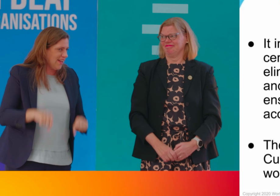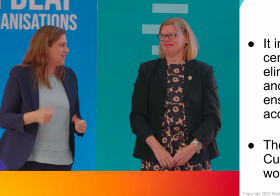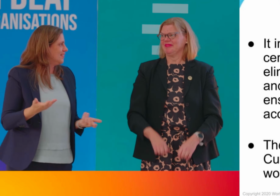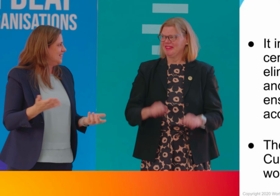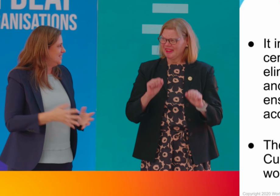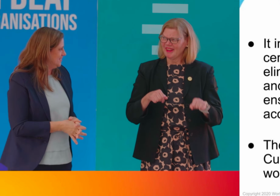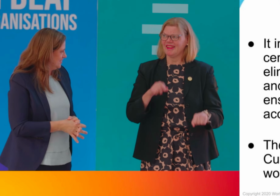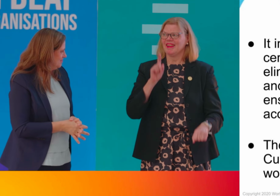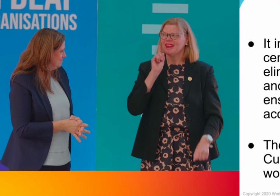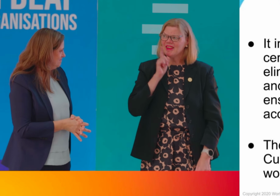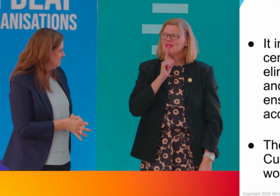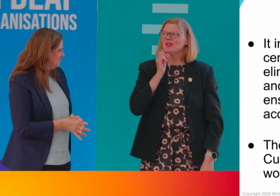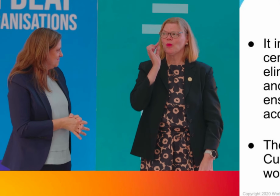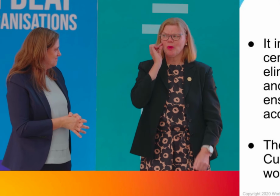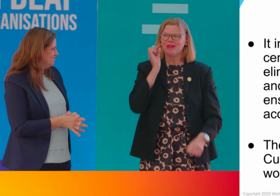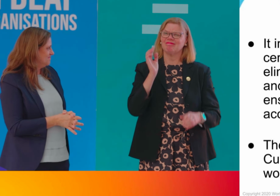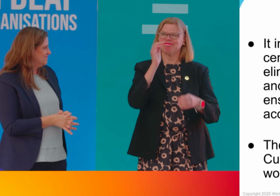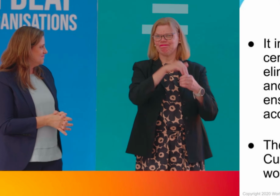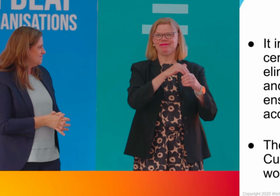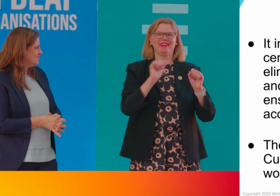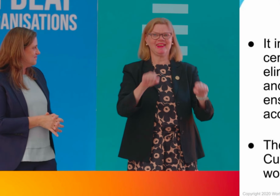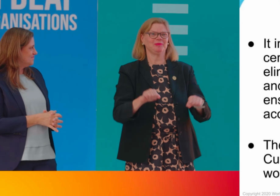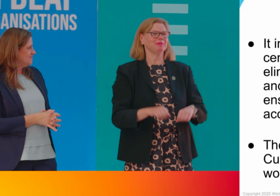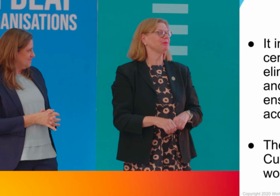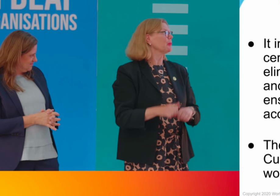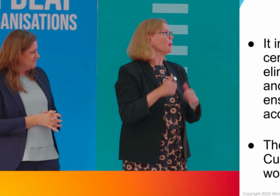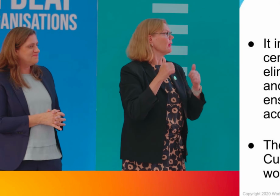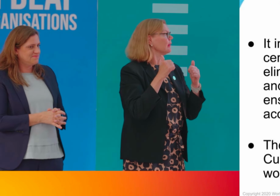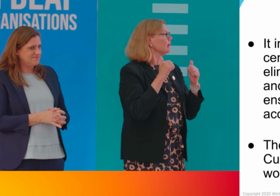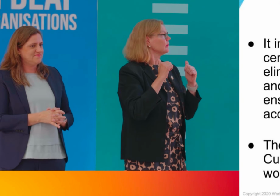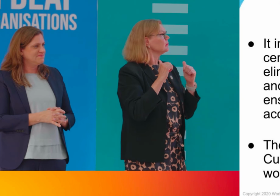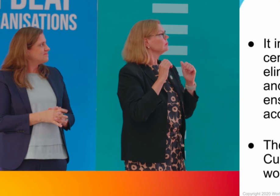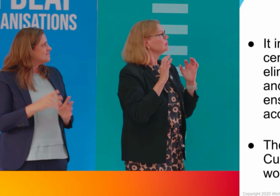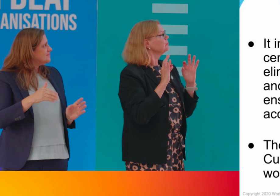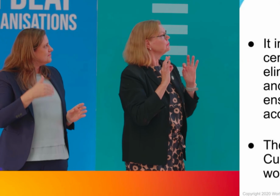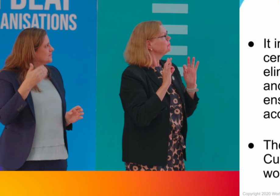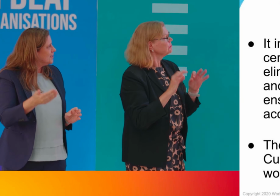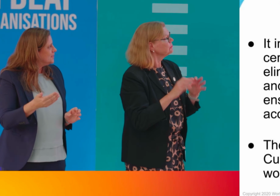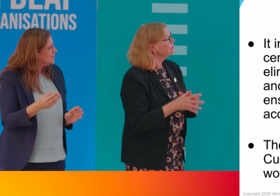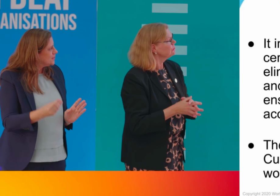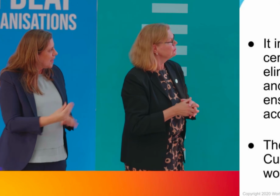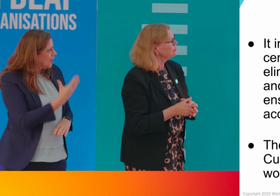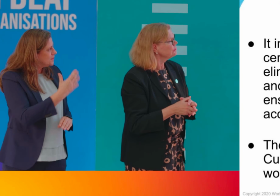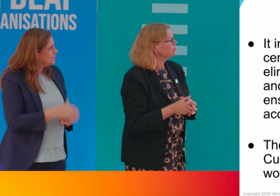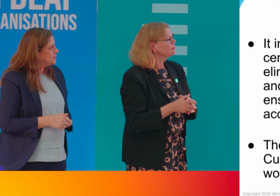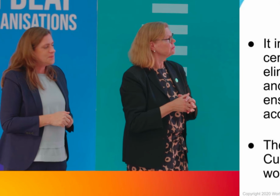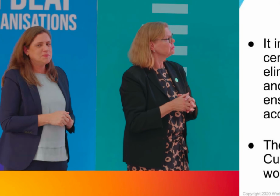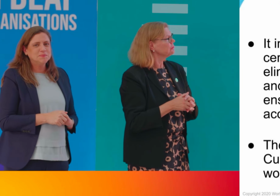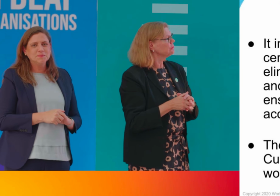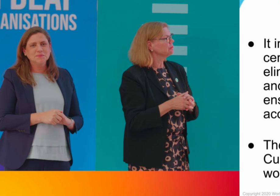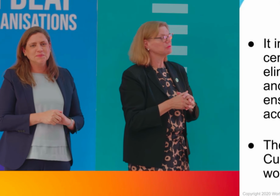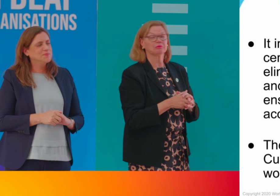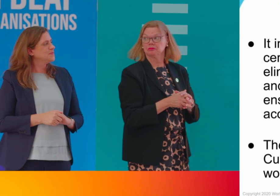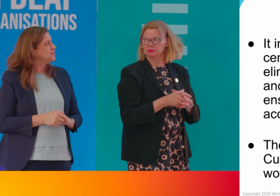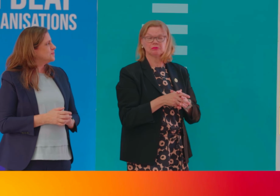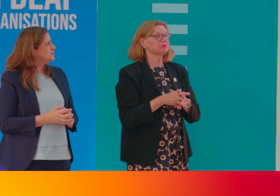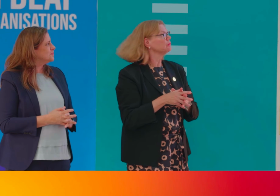part of this in the future. For sure, deaf women can. Next slide, please.